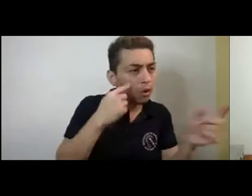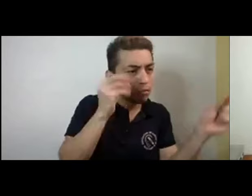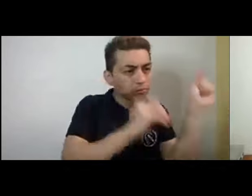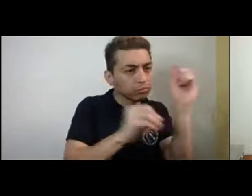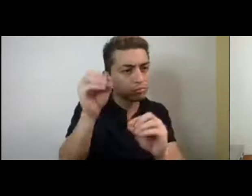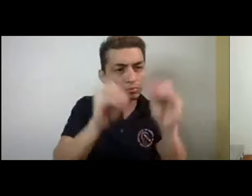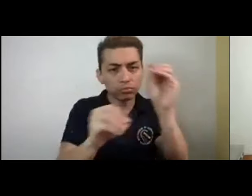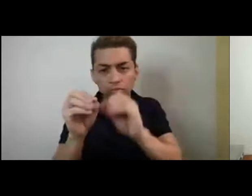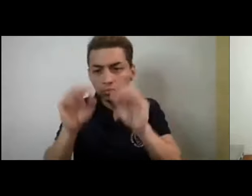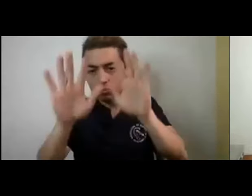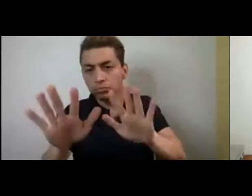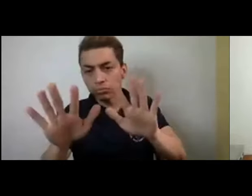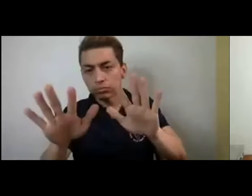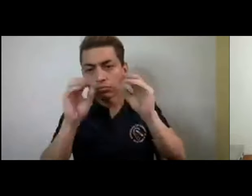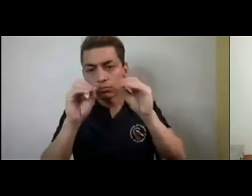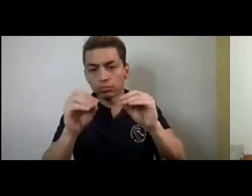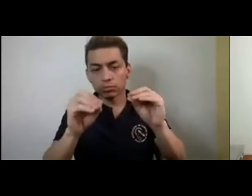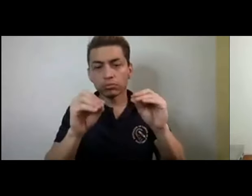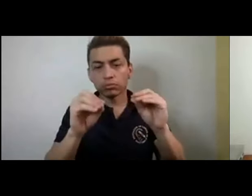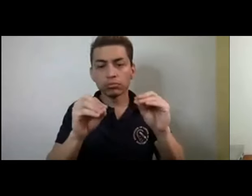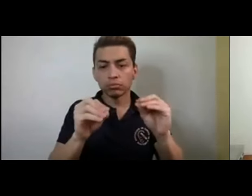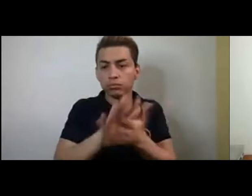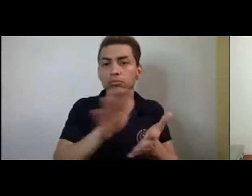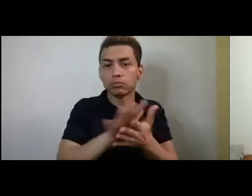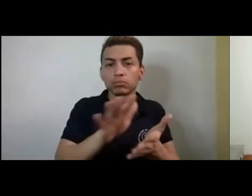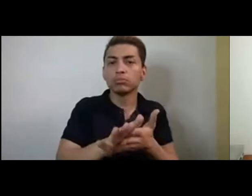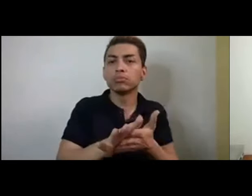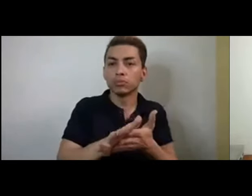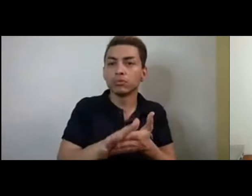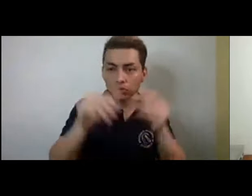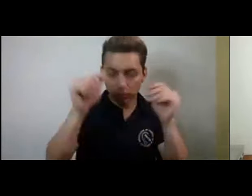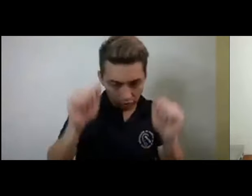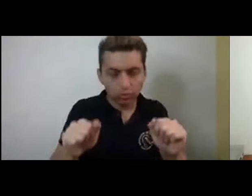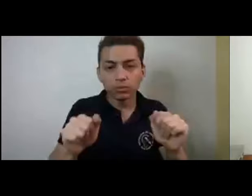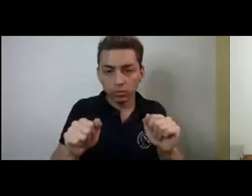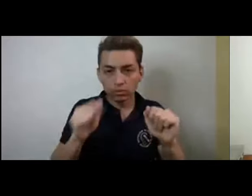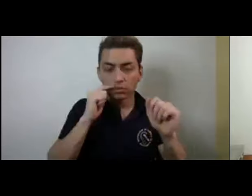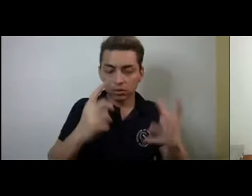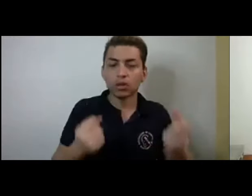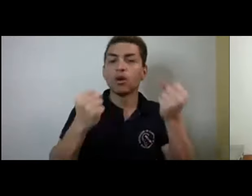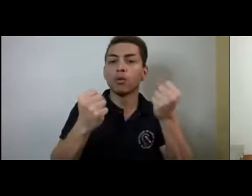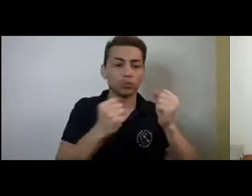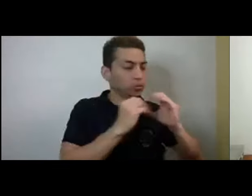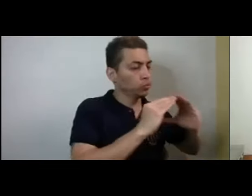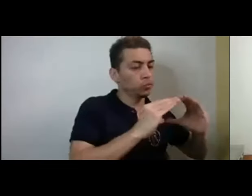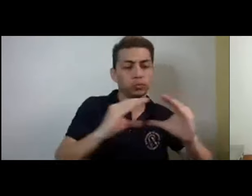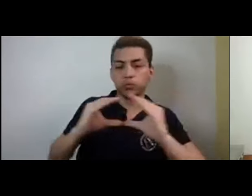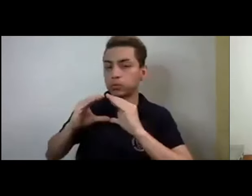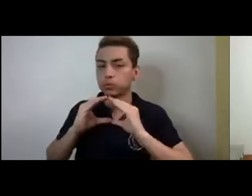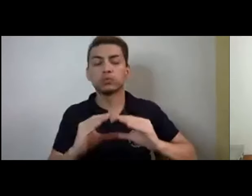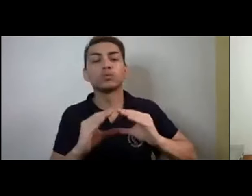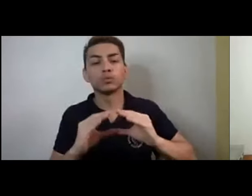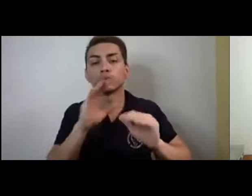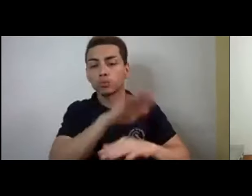early childhood education, removing the barriers to higher learning, and safeguarding equal access to quality education